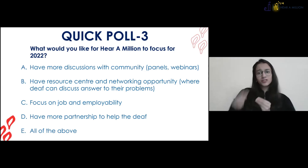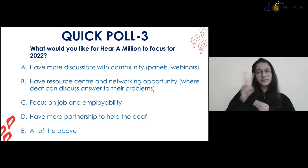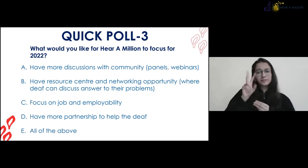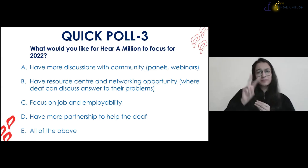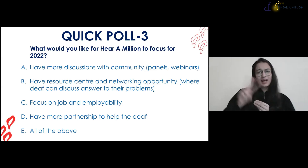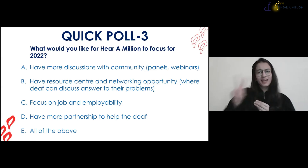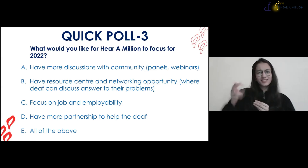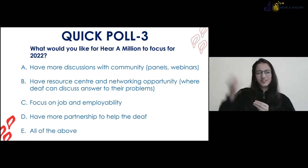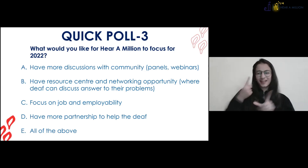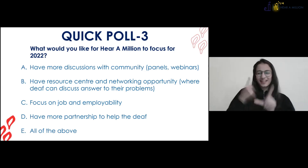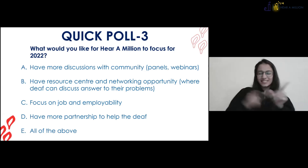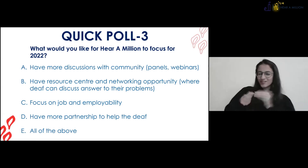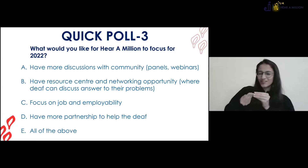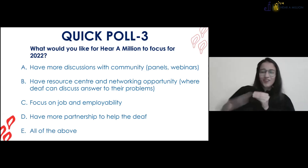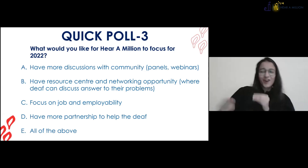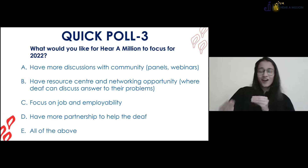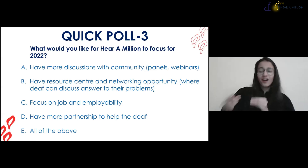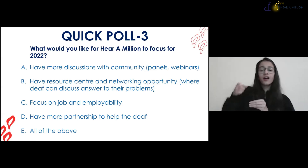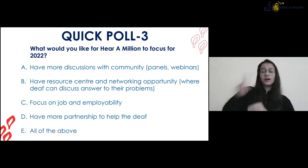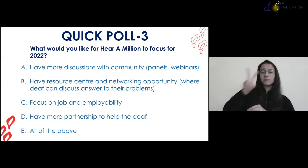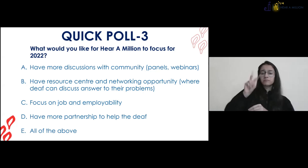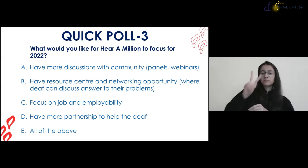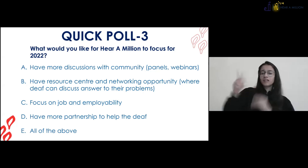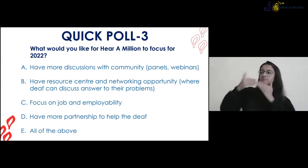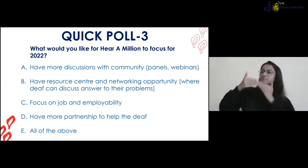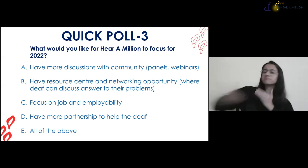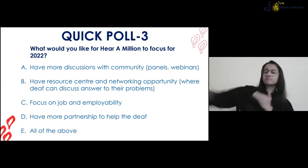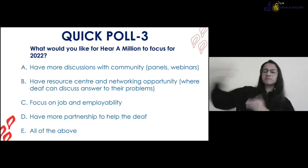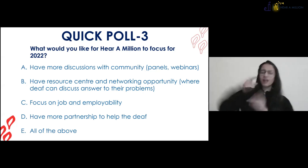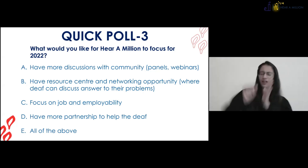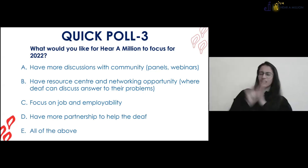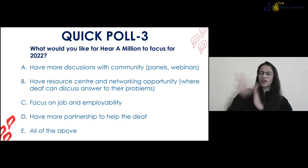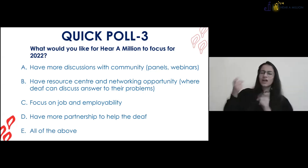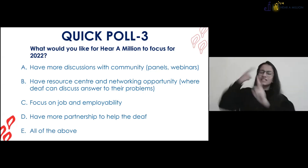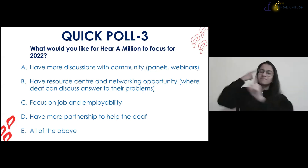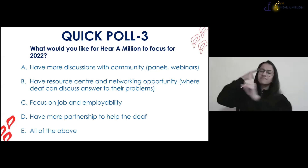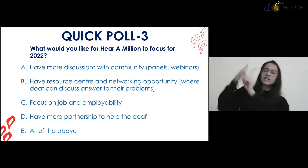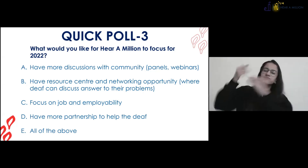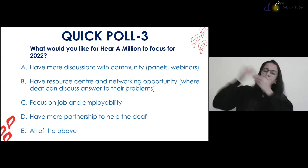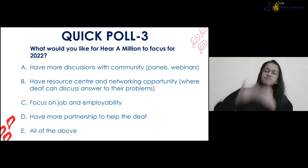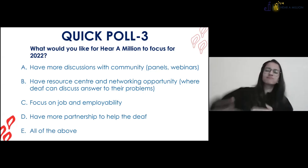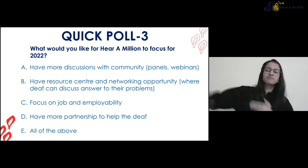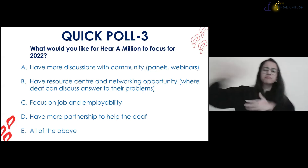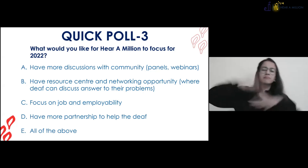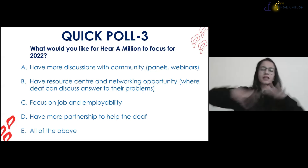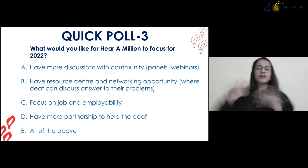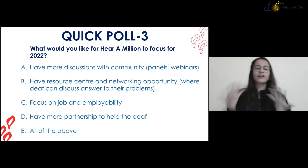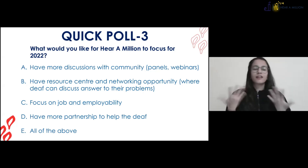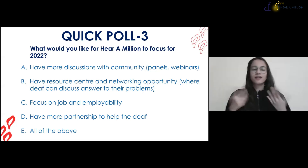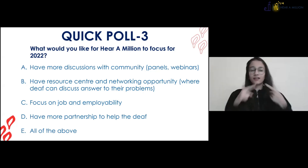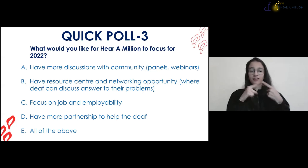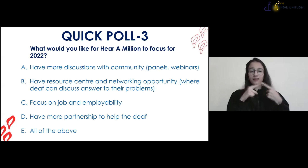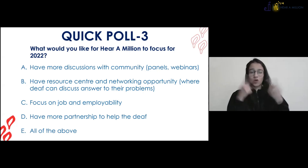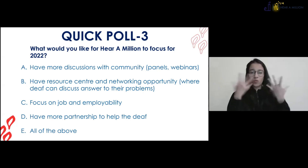Third question. So, what would you like to hear from Here a Million to focus on in 2022?